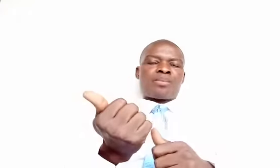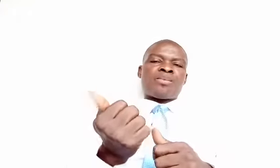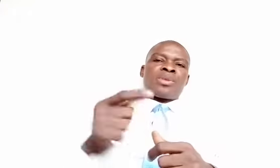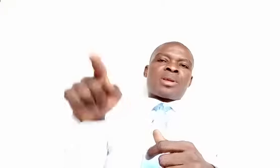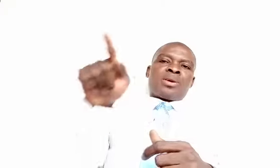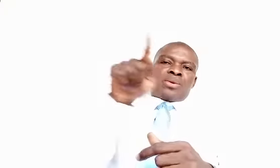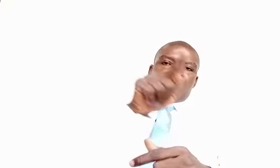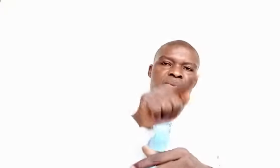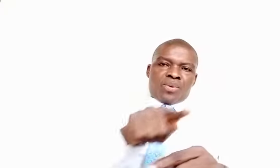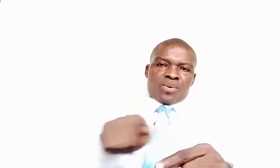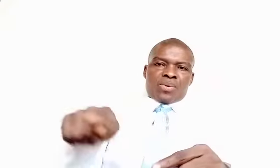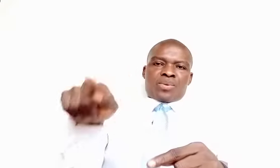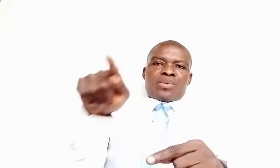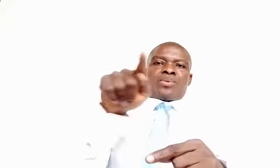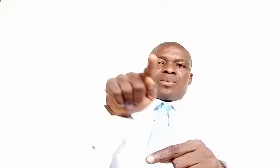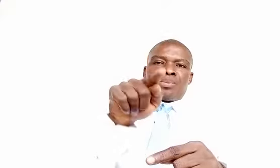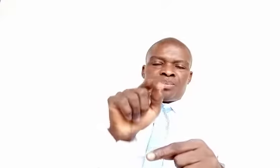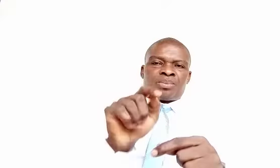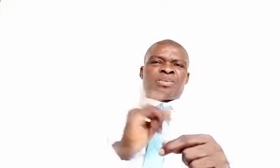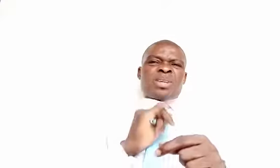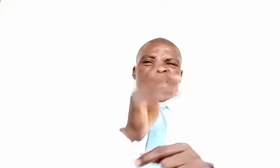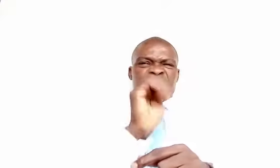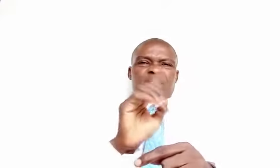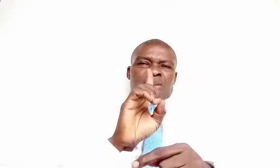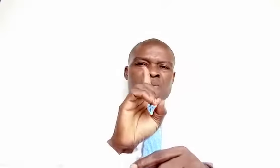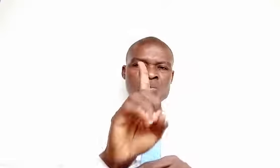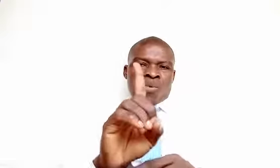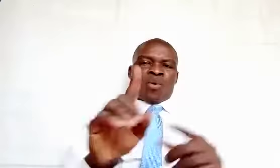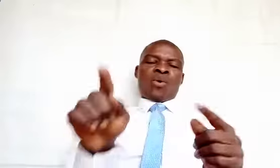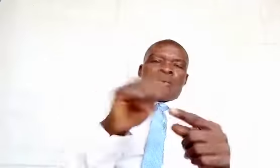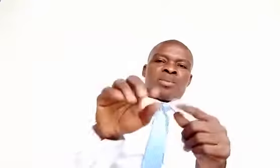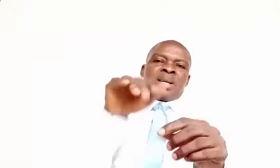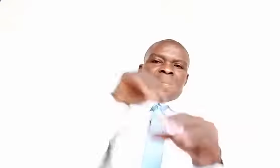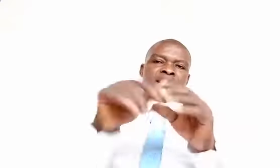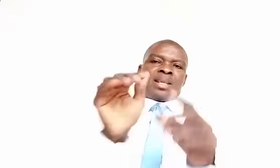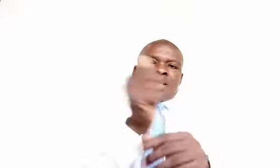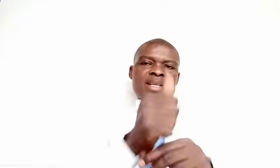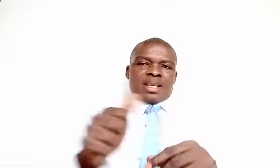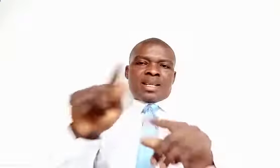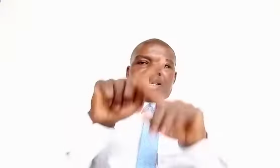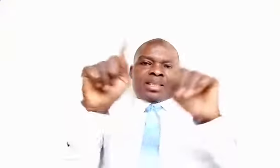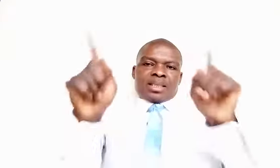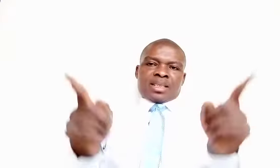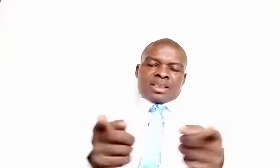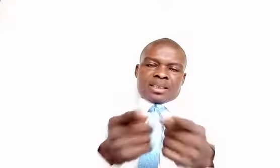Rotation. It is one complete movement in a circle around a fixed point.